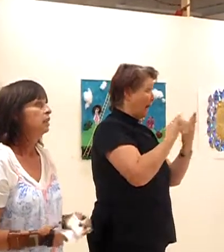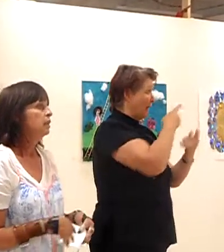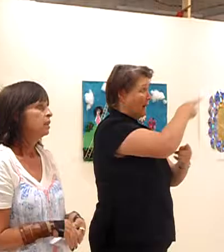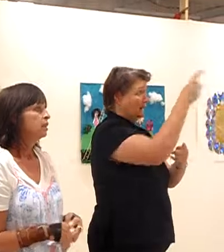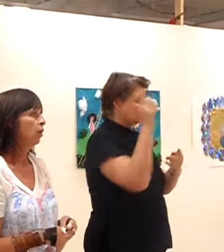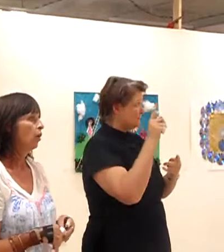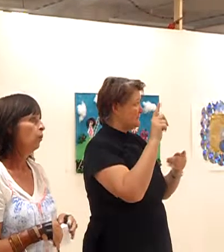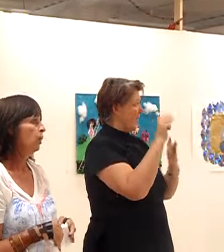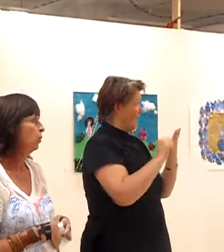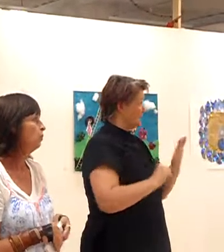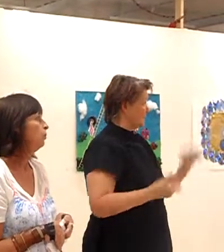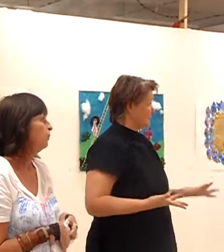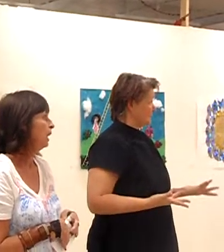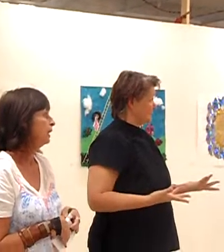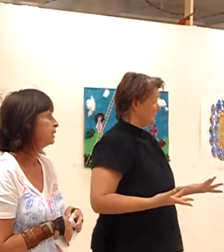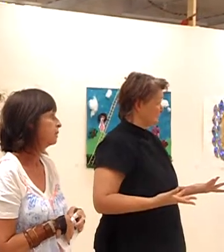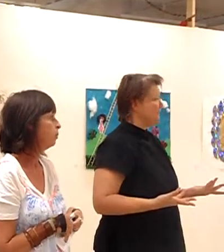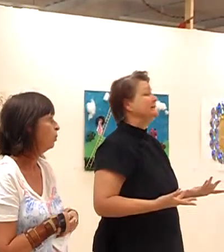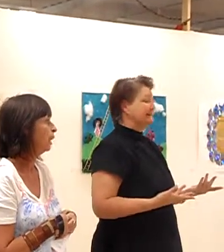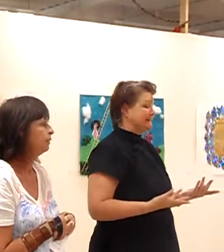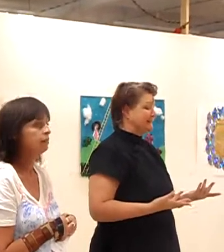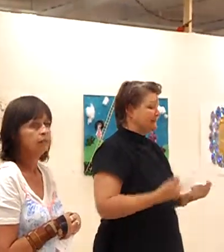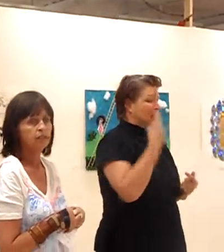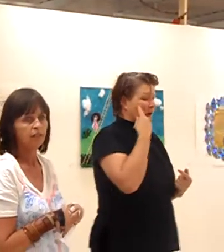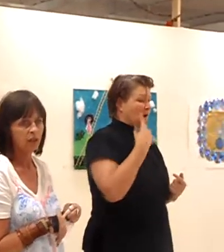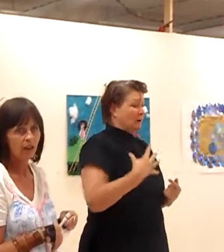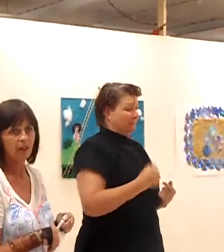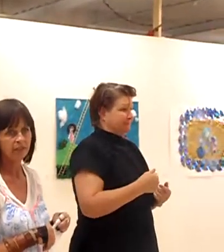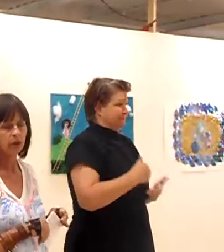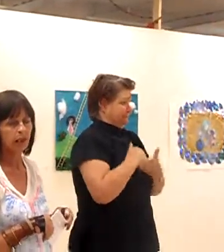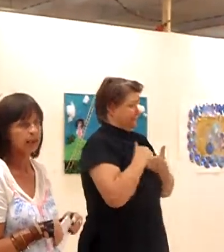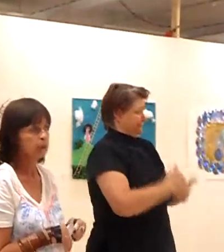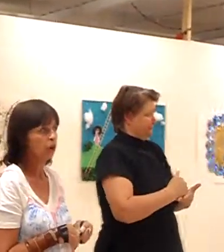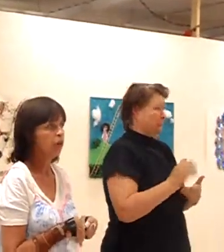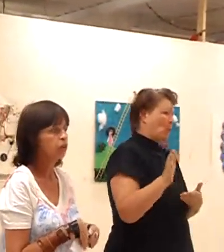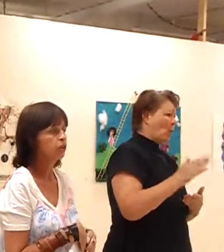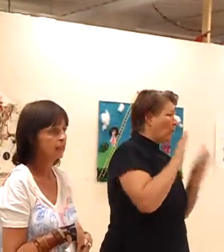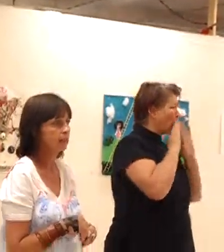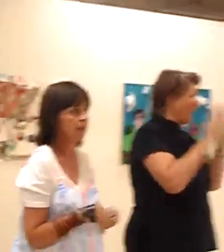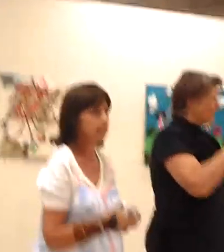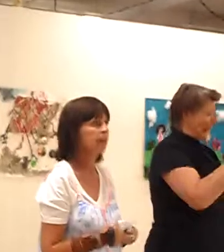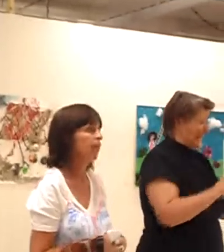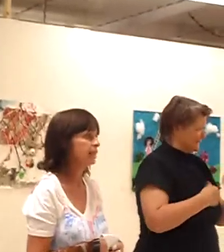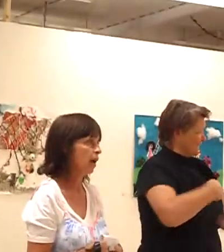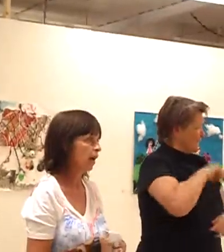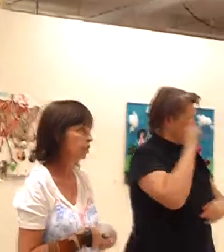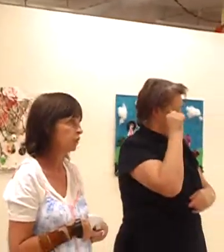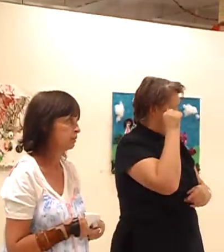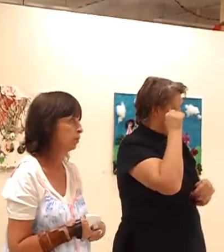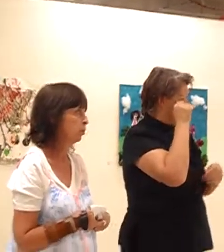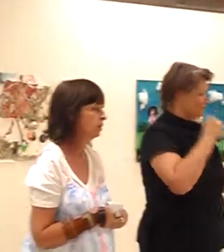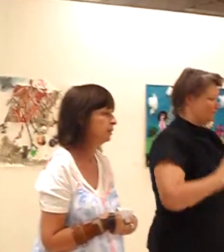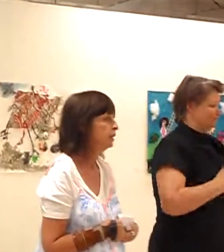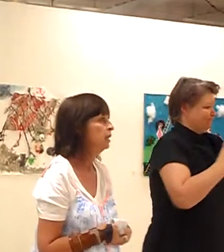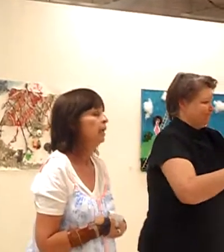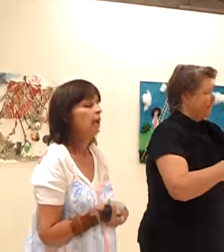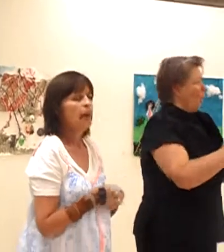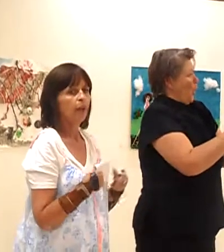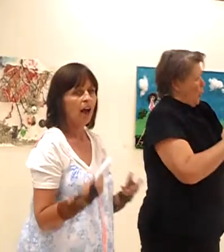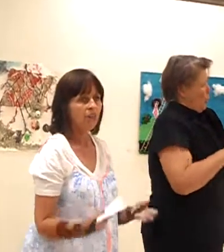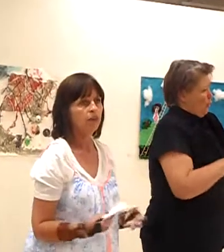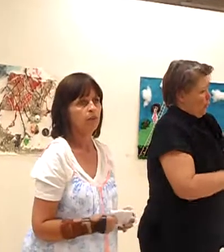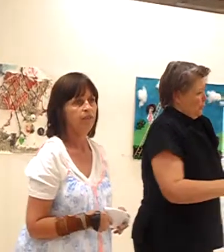how to document your work. So there are all those really practical business things that you need to do to be able to be competitive and put yourself out